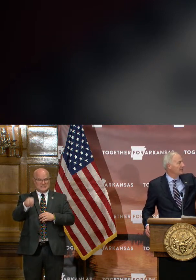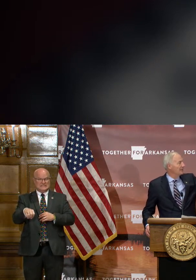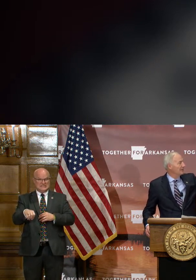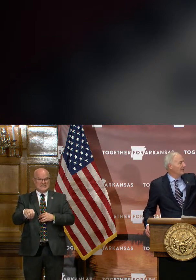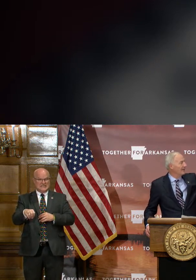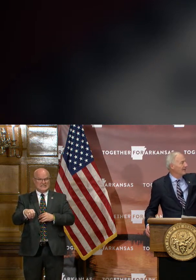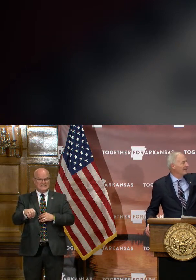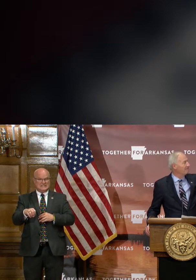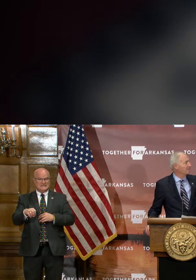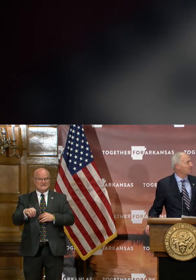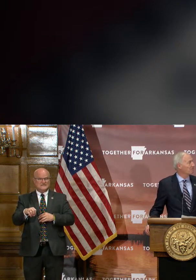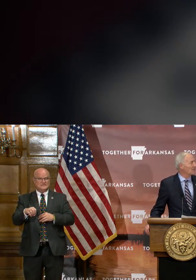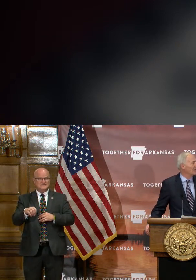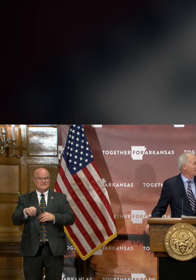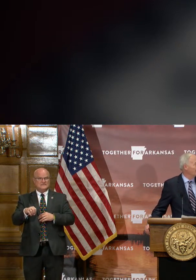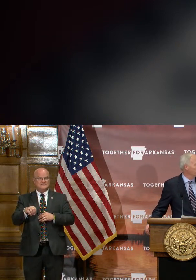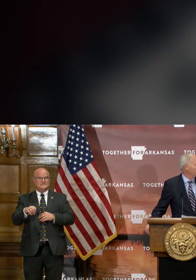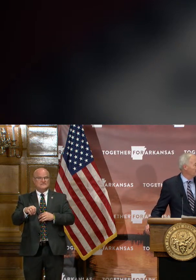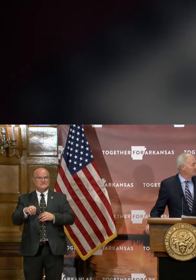9.7%